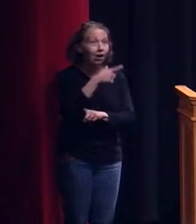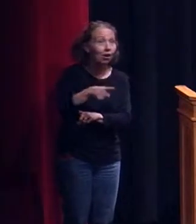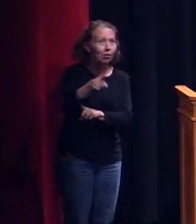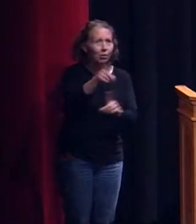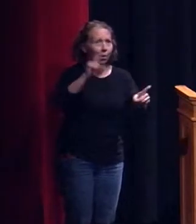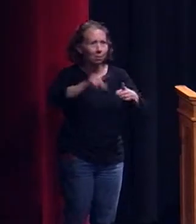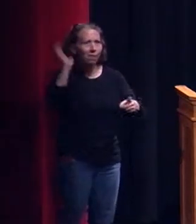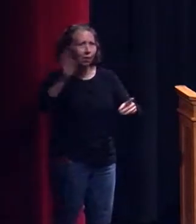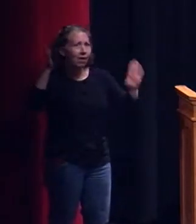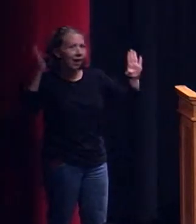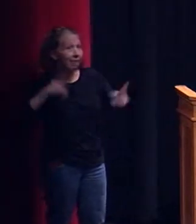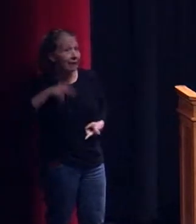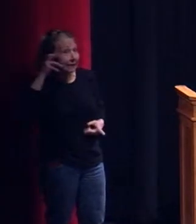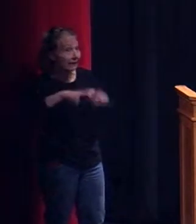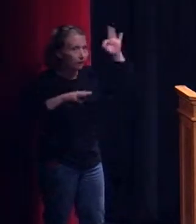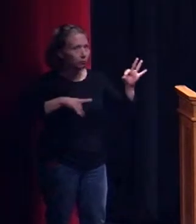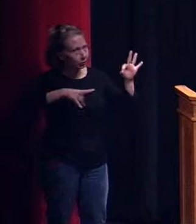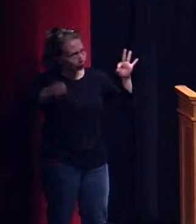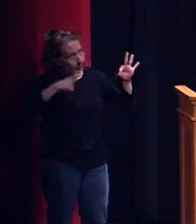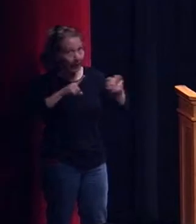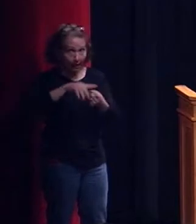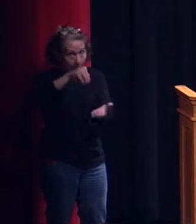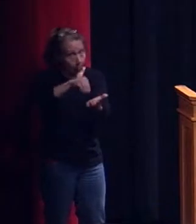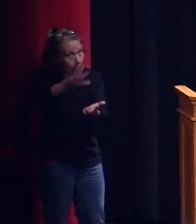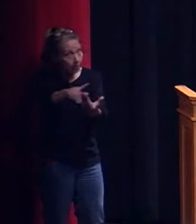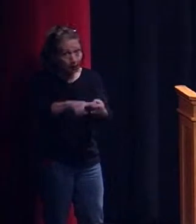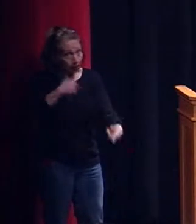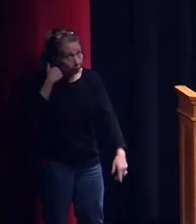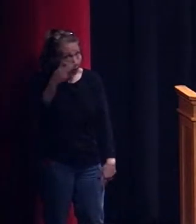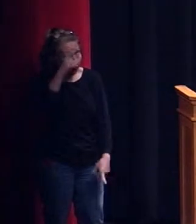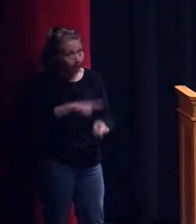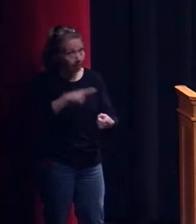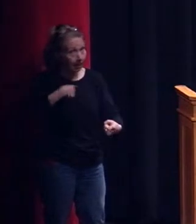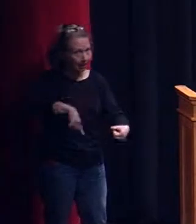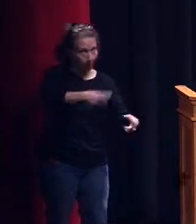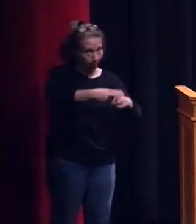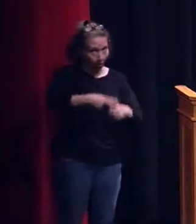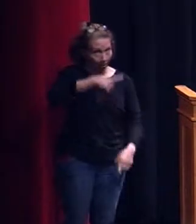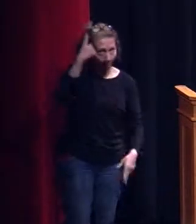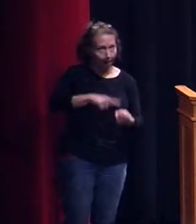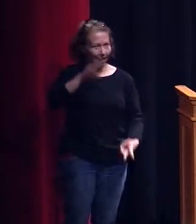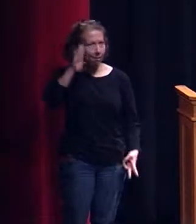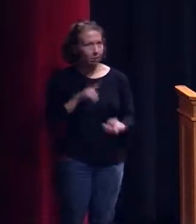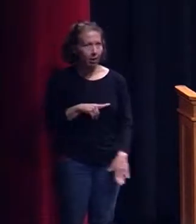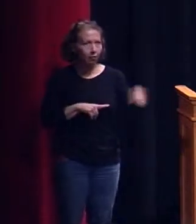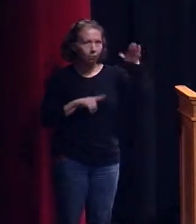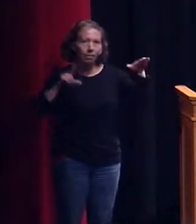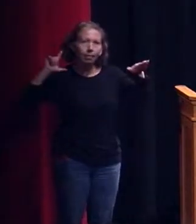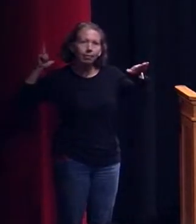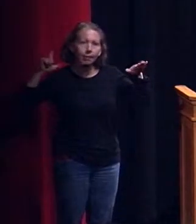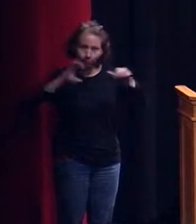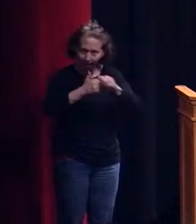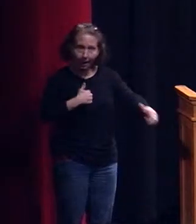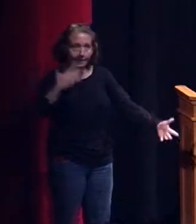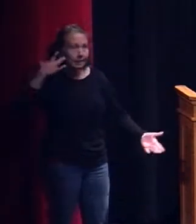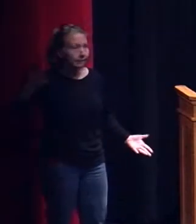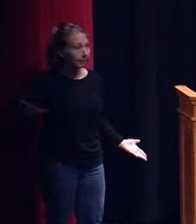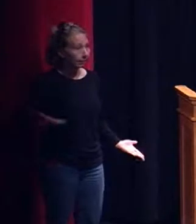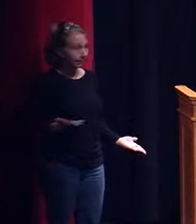wasn't listening when the preacher said, listen, write this down. It's a shame because I'm called black and I'm brown and I grew up in Lynchburg. Now, how does that